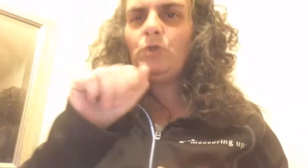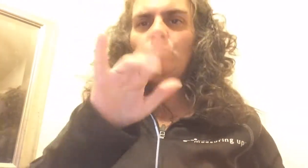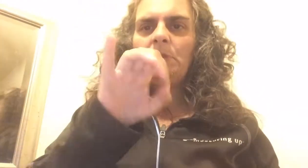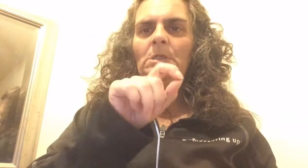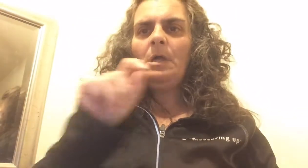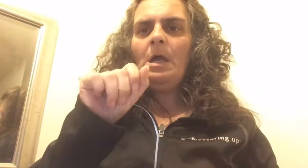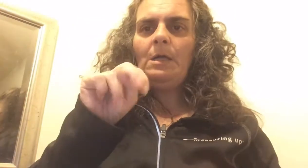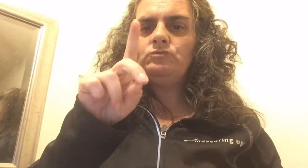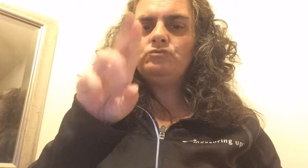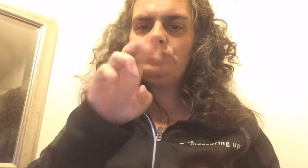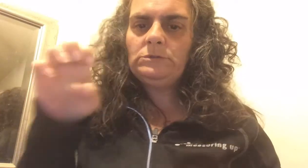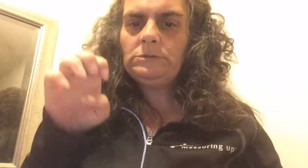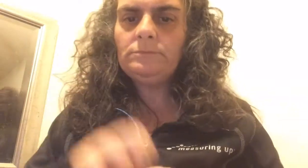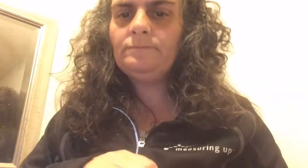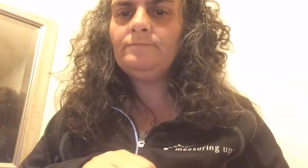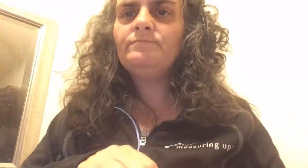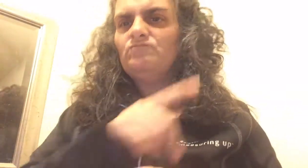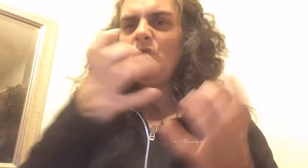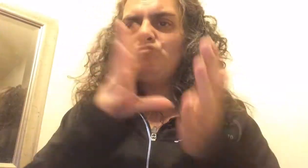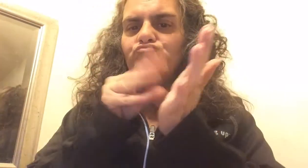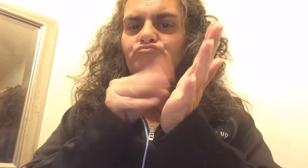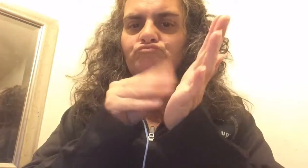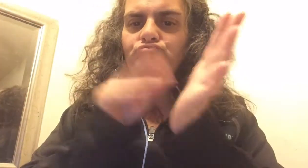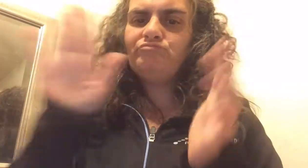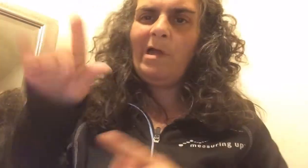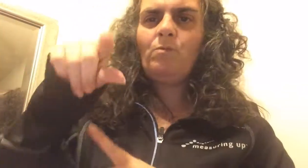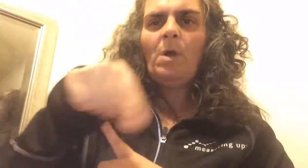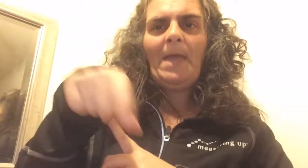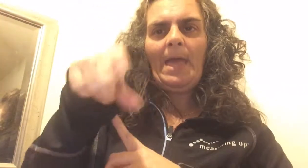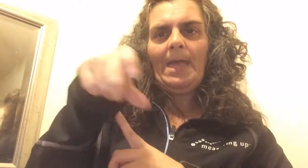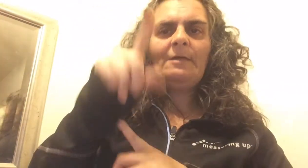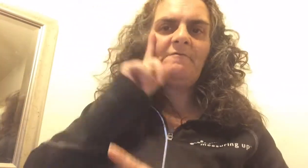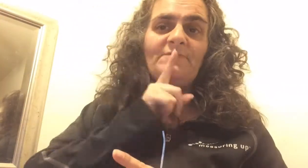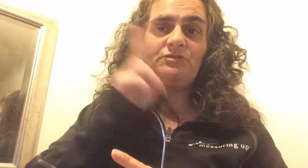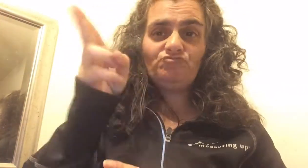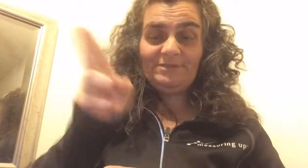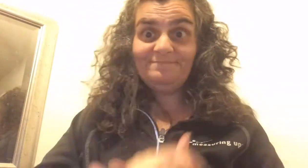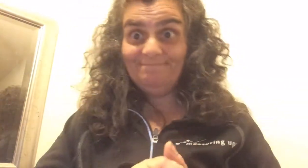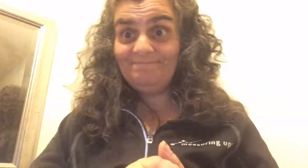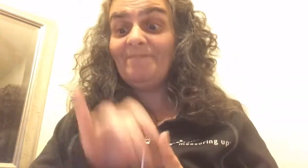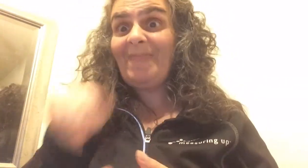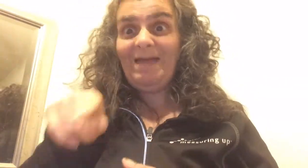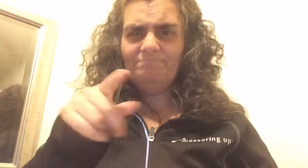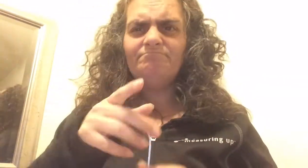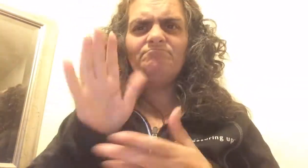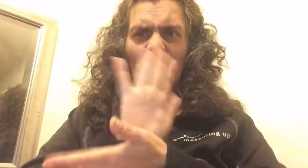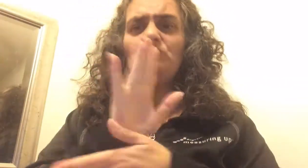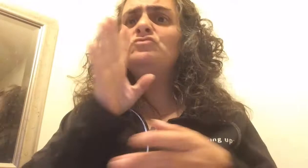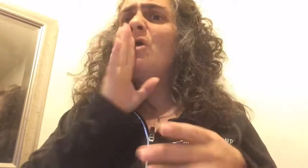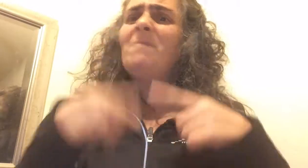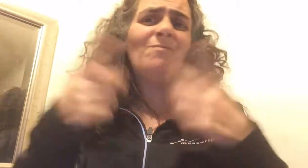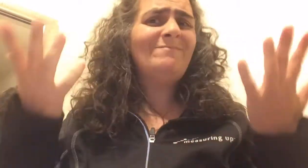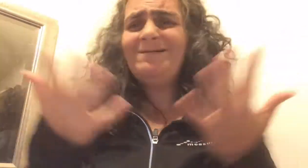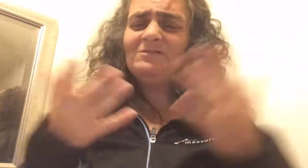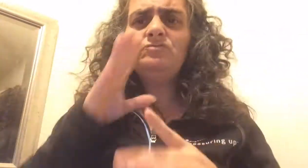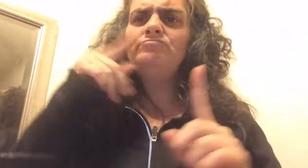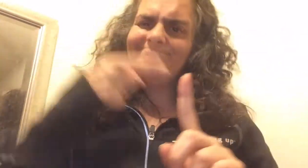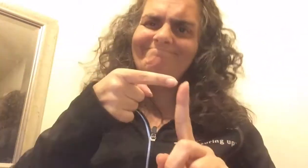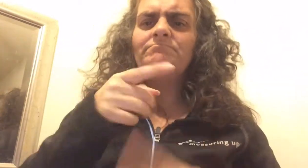Like to meet back again with another hairline, but this one's gonna be an actual whole video. This was requested from the gram. I think it was my man, Mr. 182 something, and it was like a whole bunch of fucking numbers. I'm